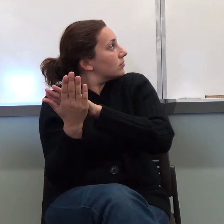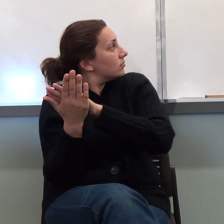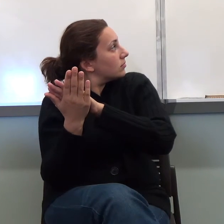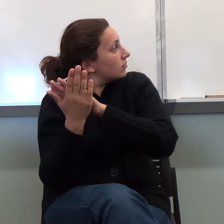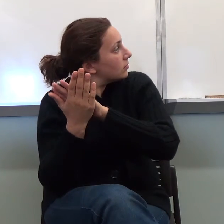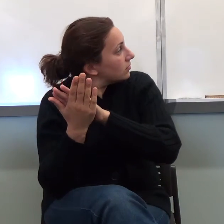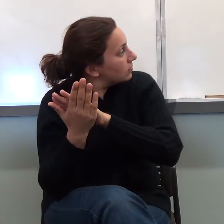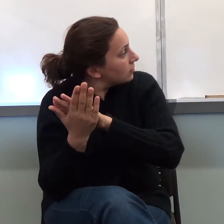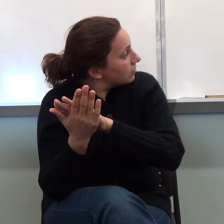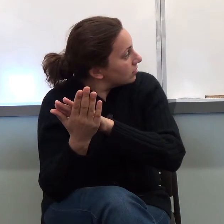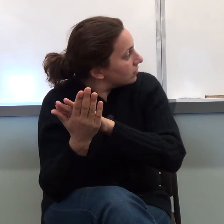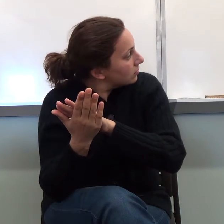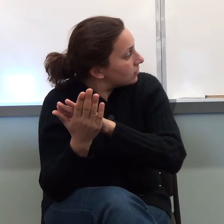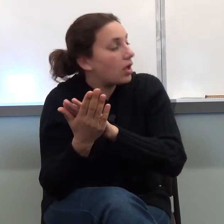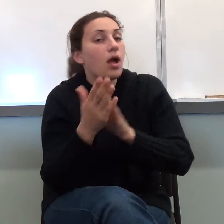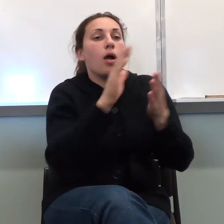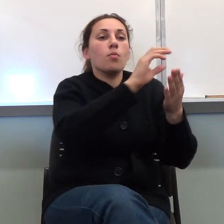by 0.01.